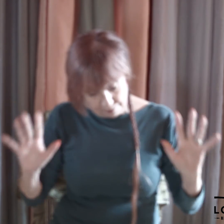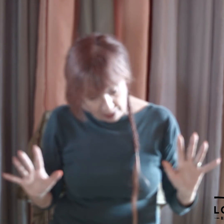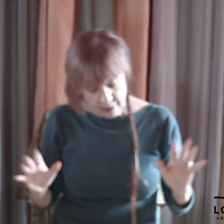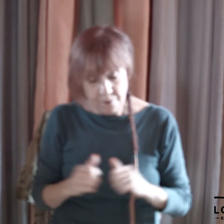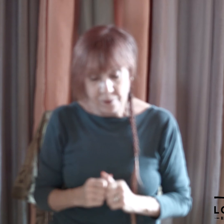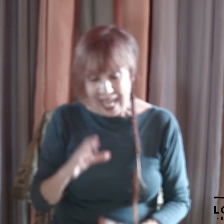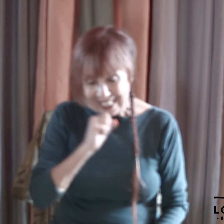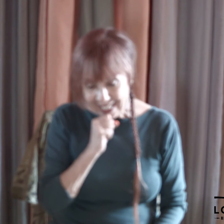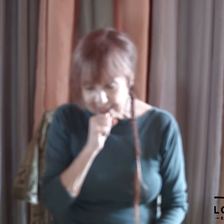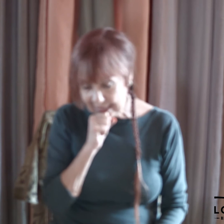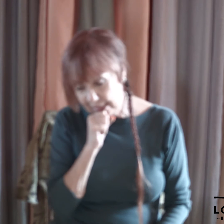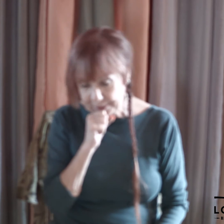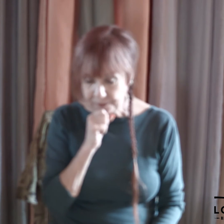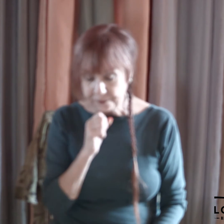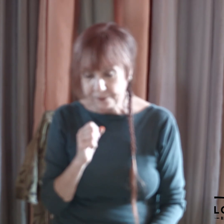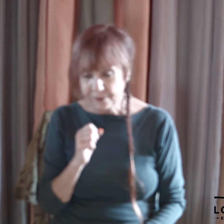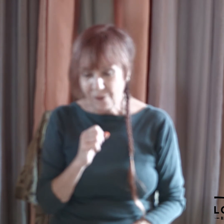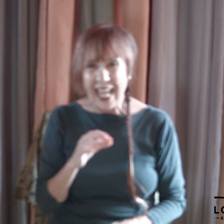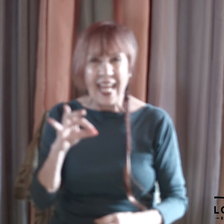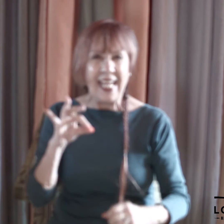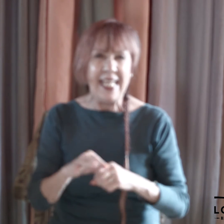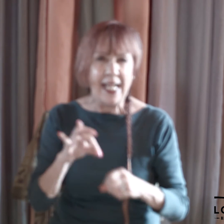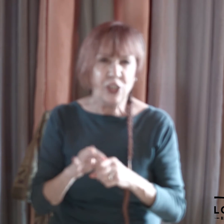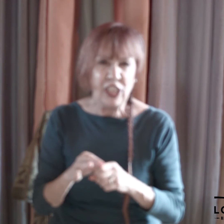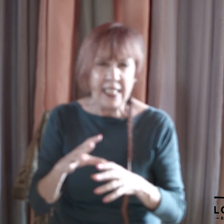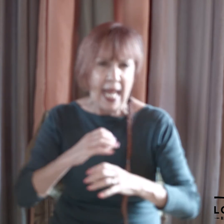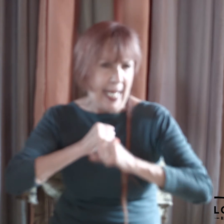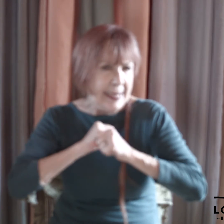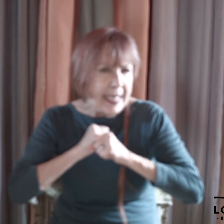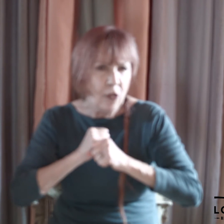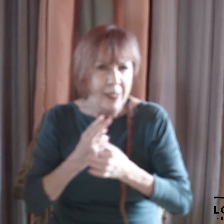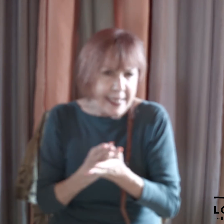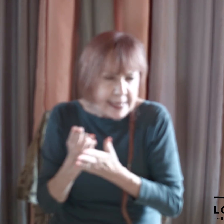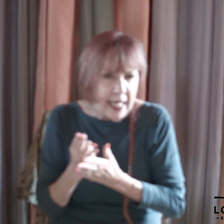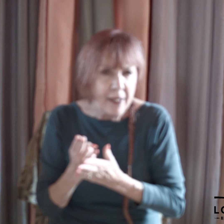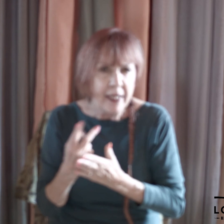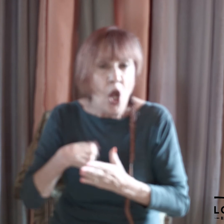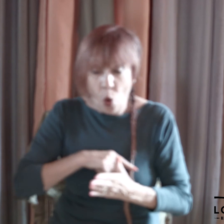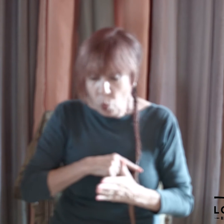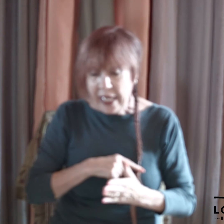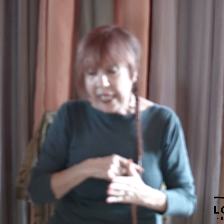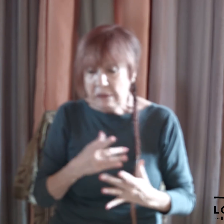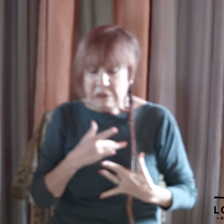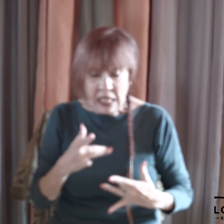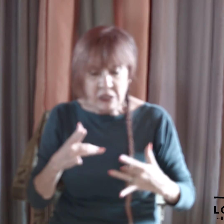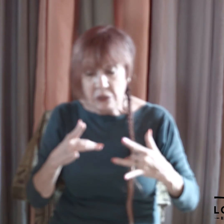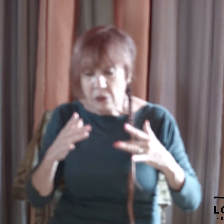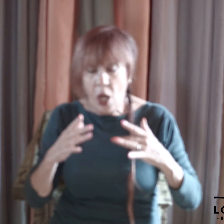I guess in terms of election integrity, we've paid a lot of attention to making